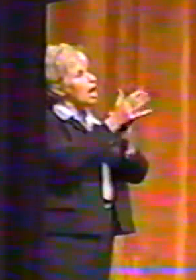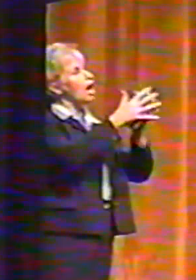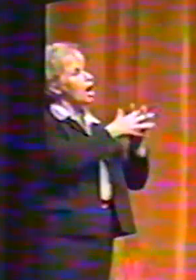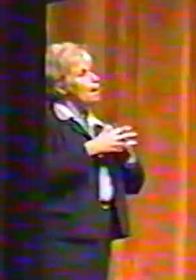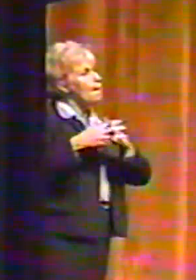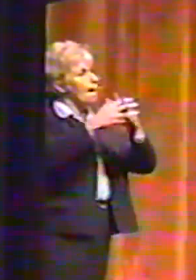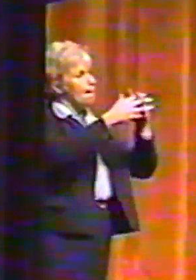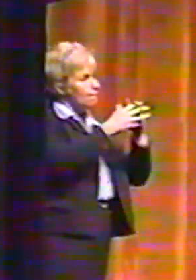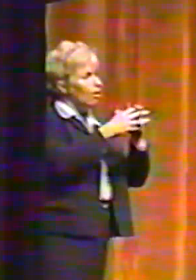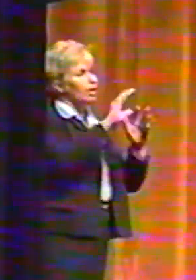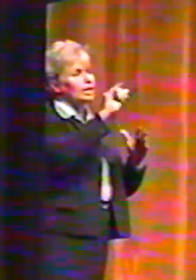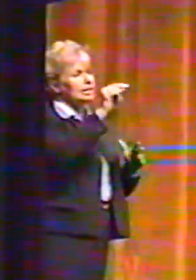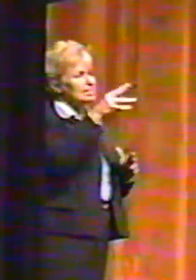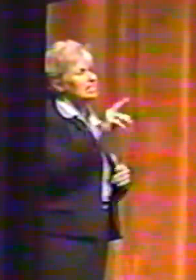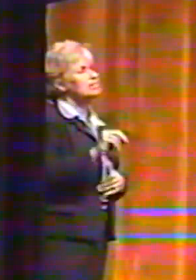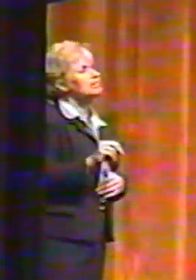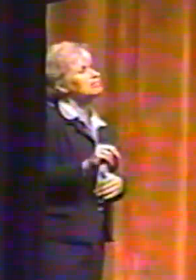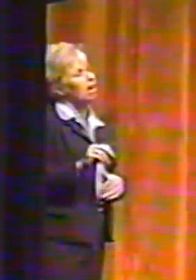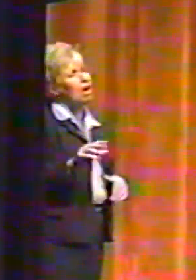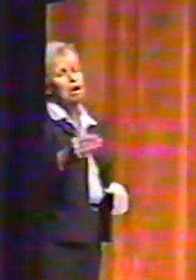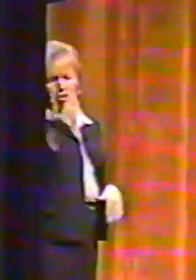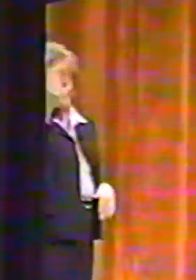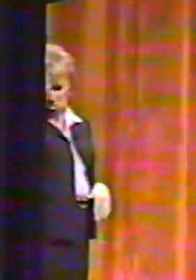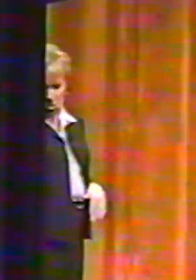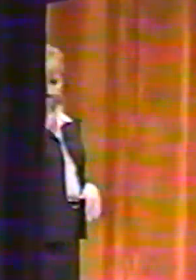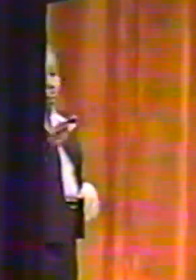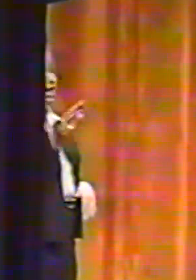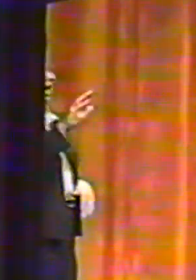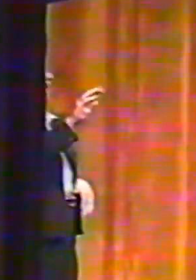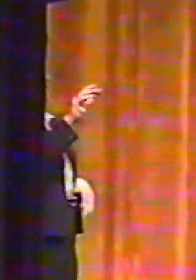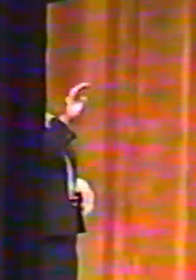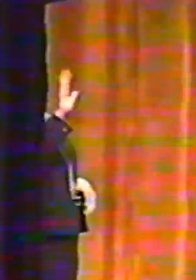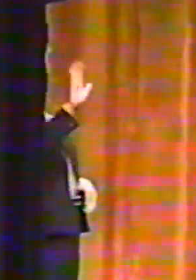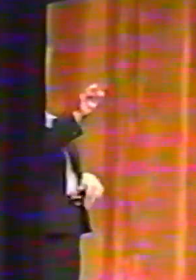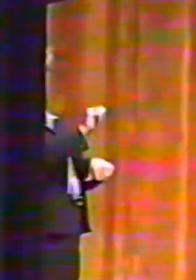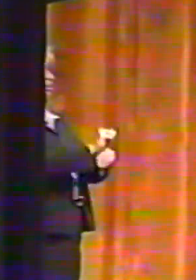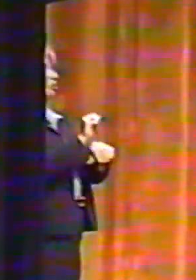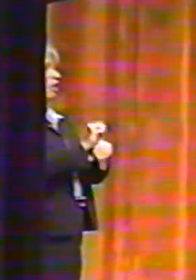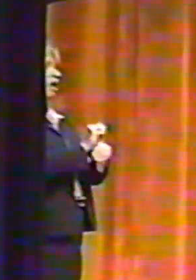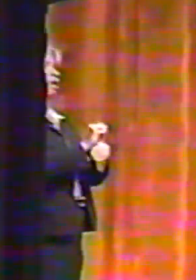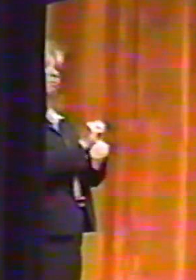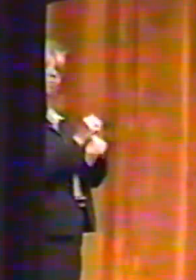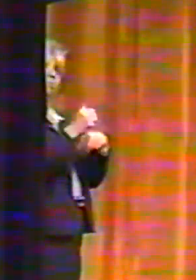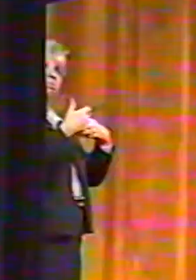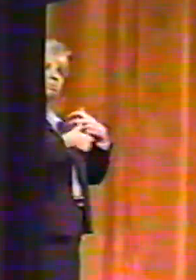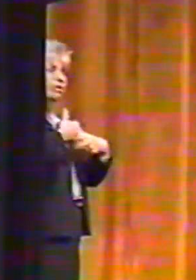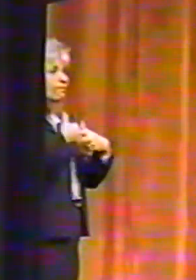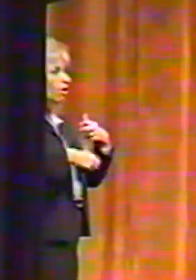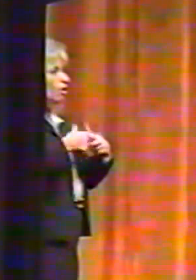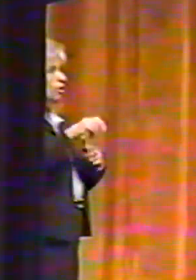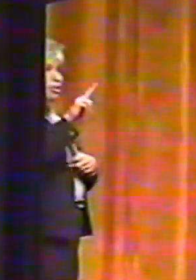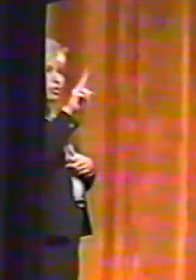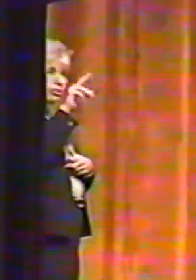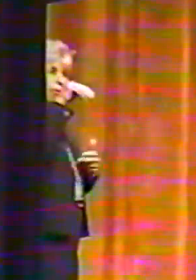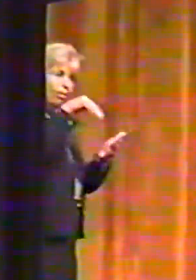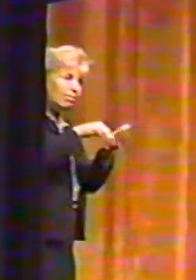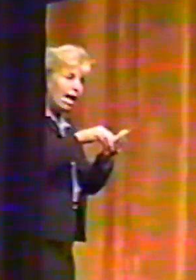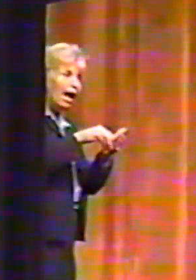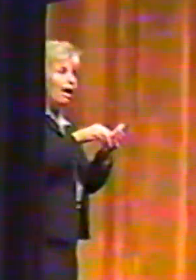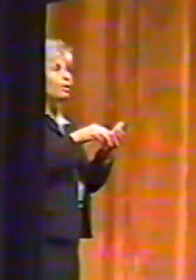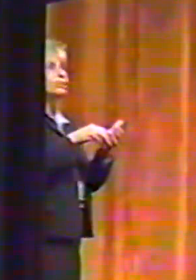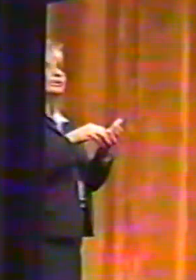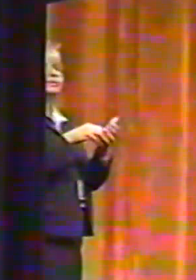faces a thankless job. It has 32,000 employees overseeing more than 300 ports of entry,